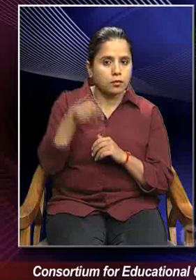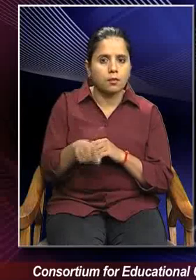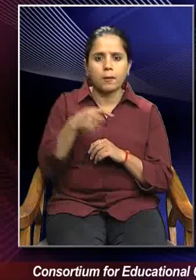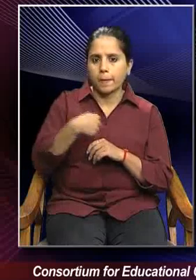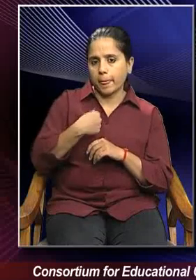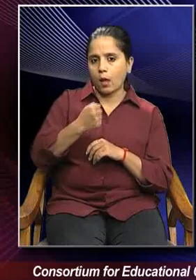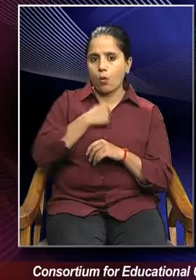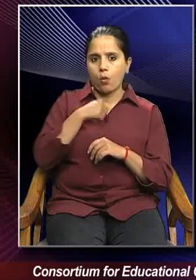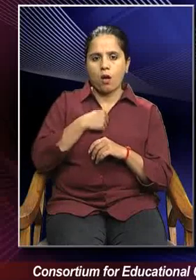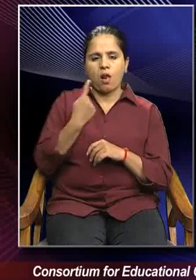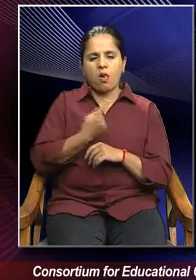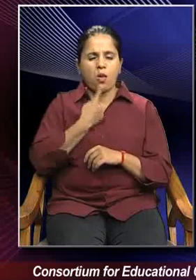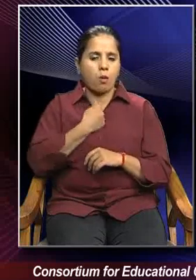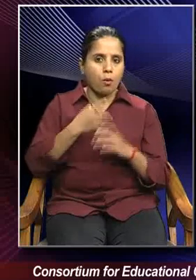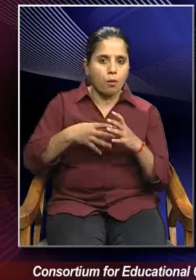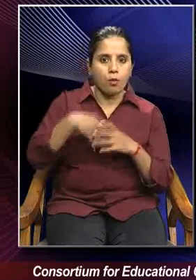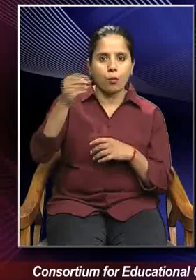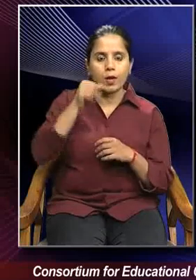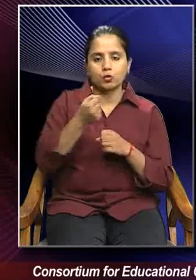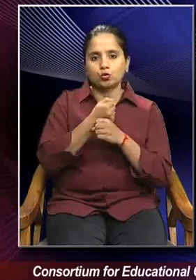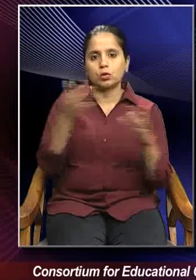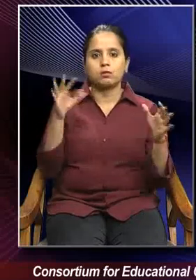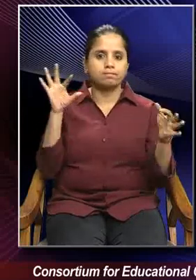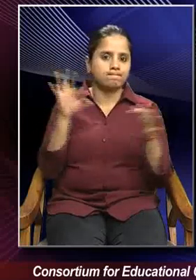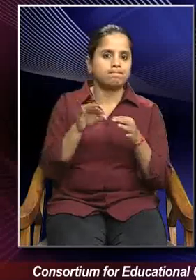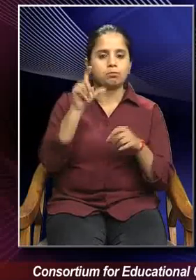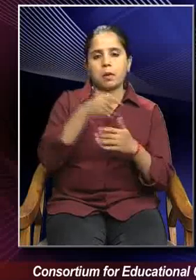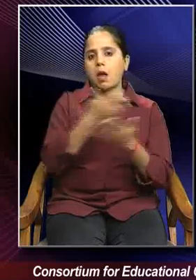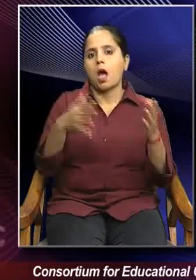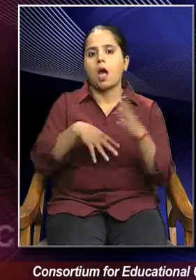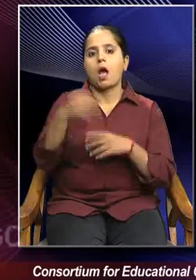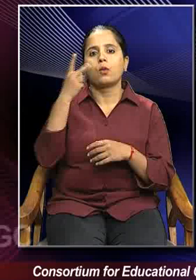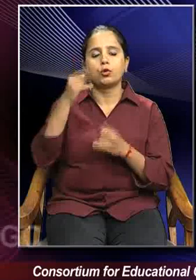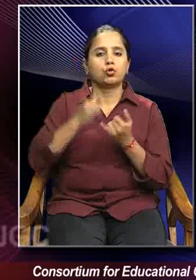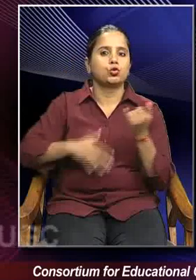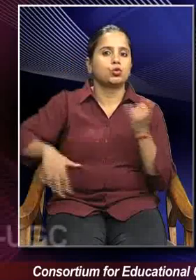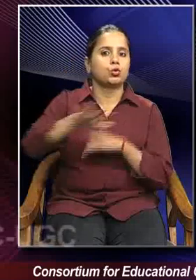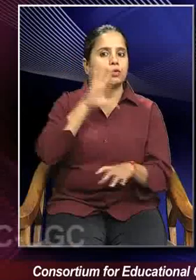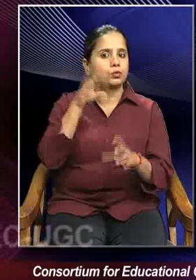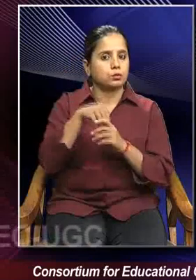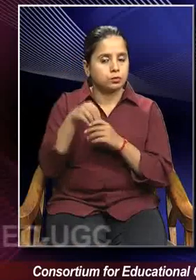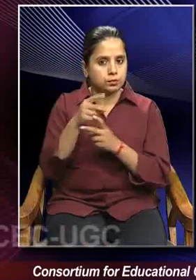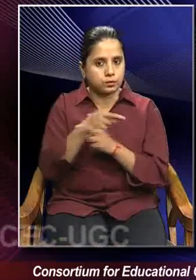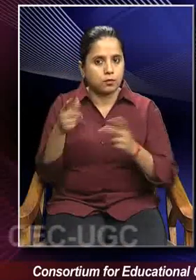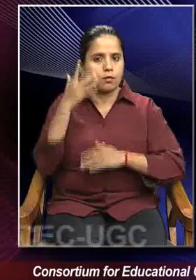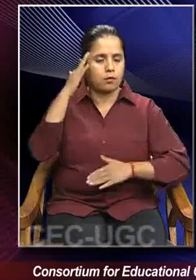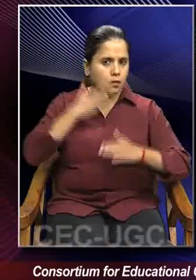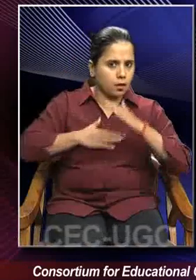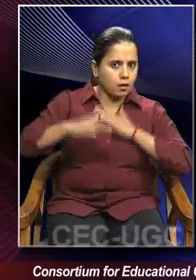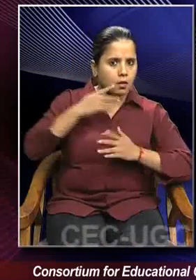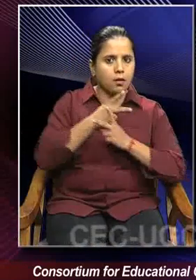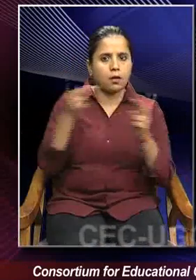own loneliness to a general connect with the public, social integration, resilience